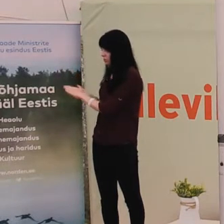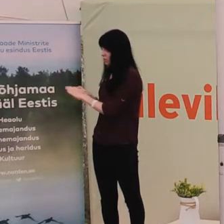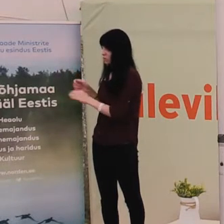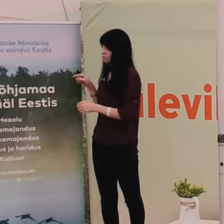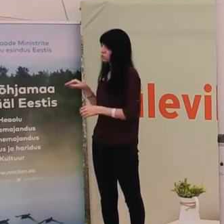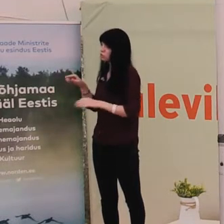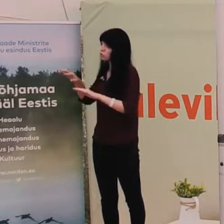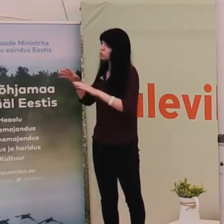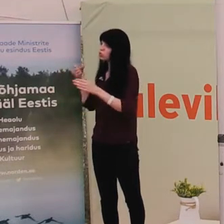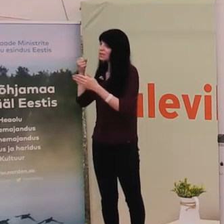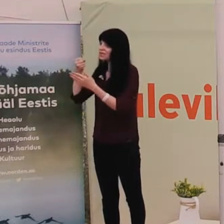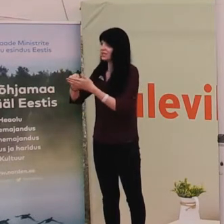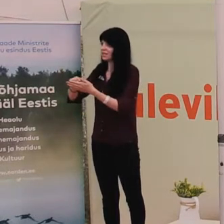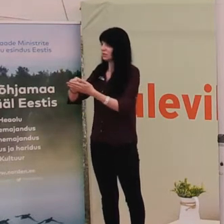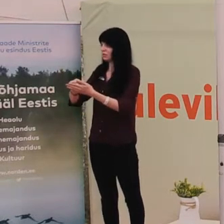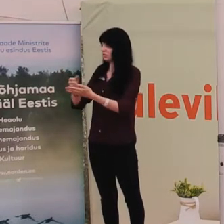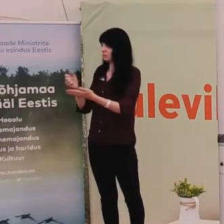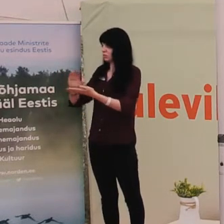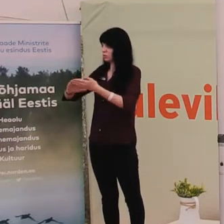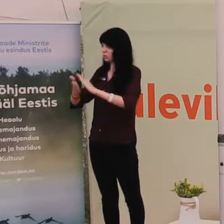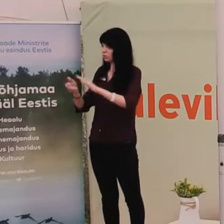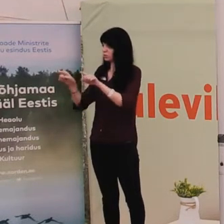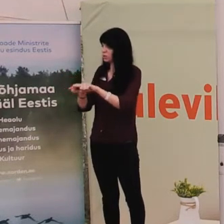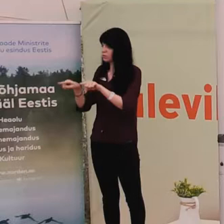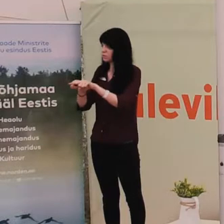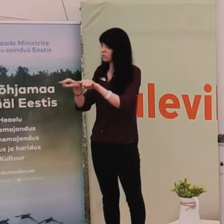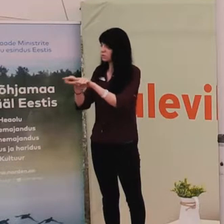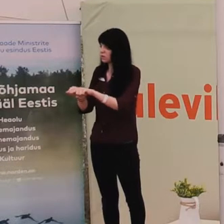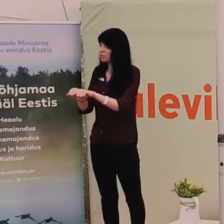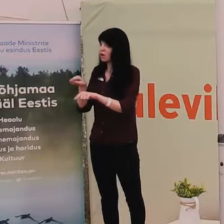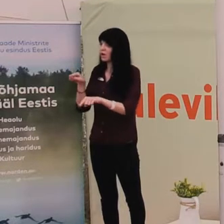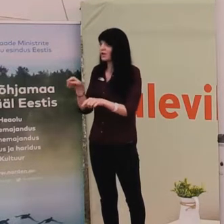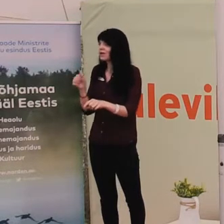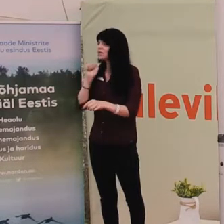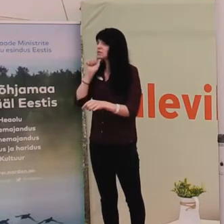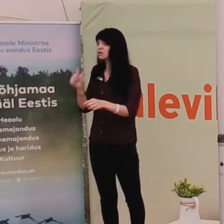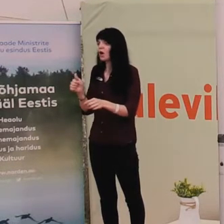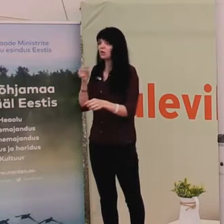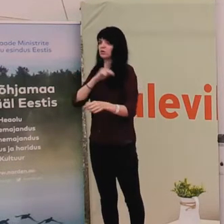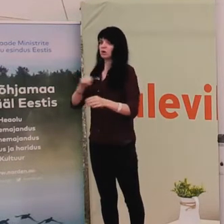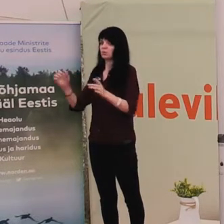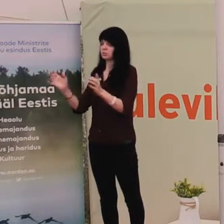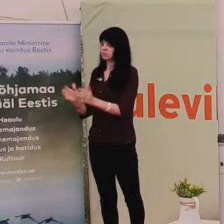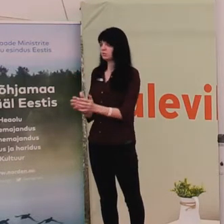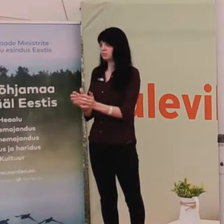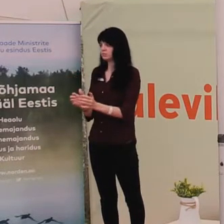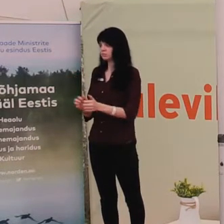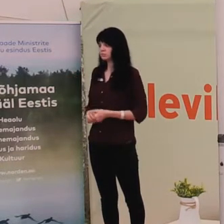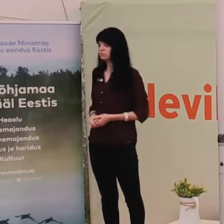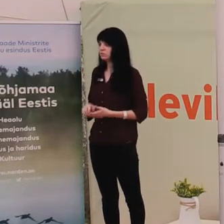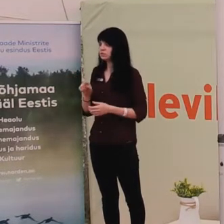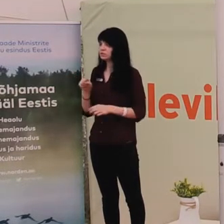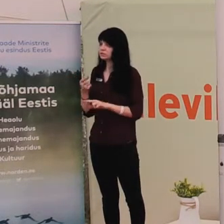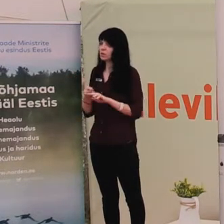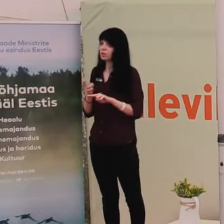situation, we cannot claim them to reduce their consumption. That would be absurd. So there is